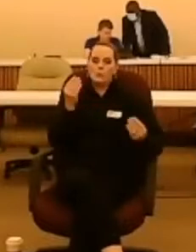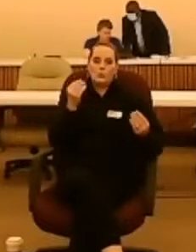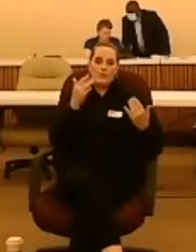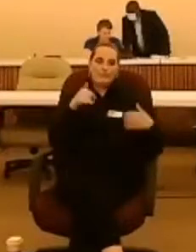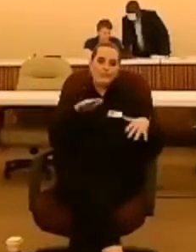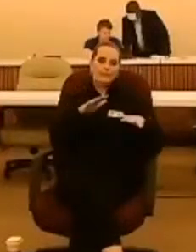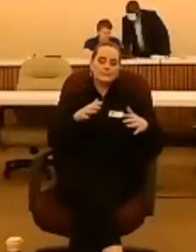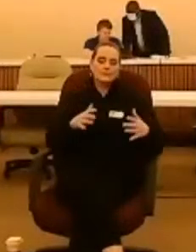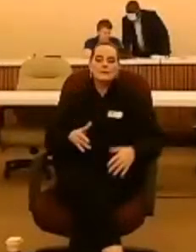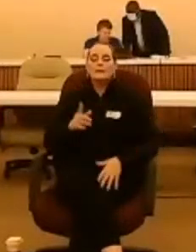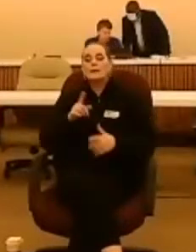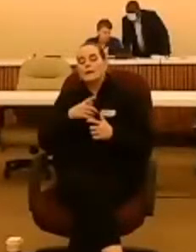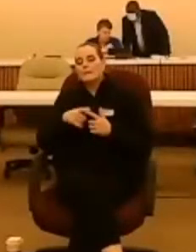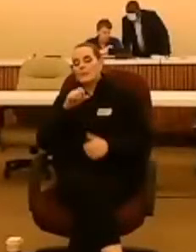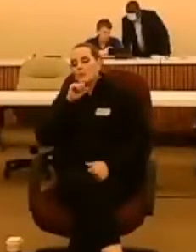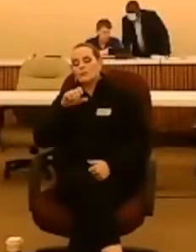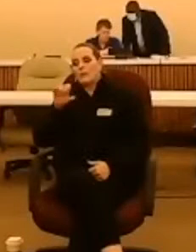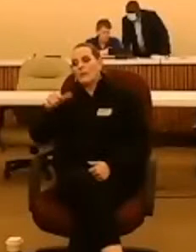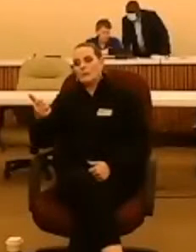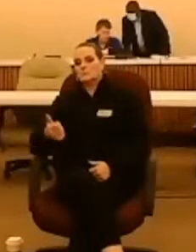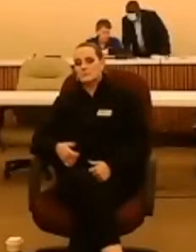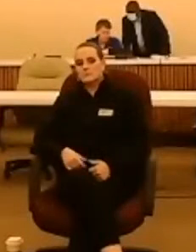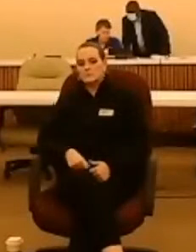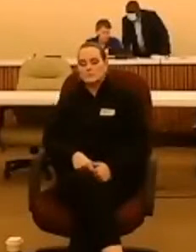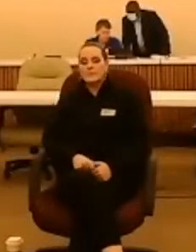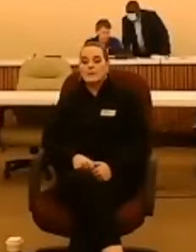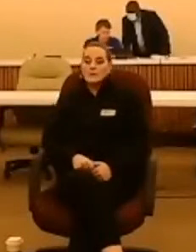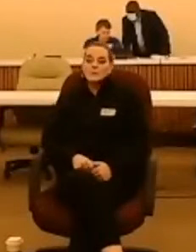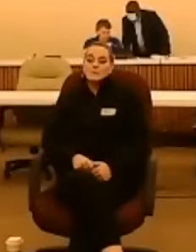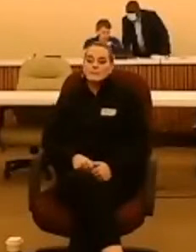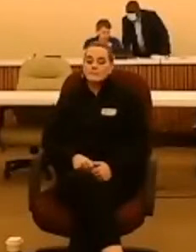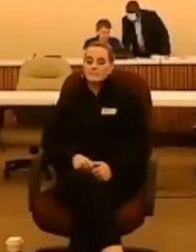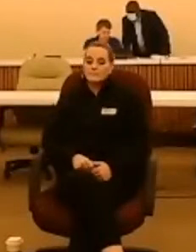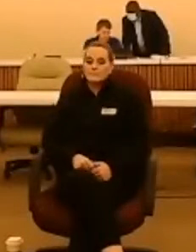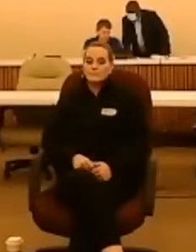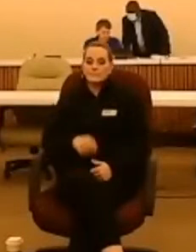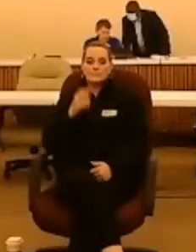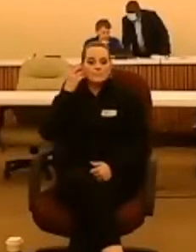And then there's nothing else over there. So